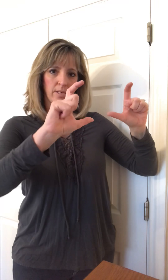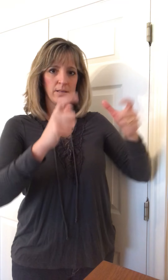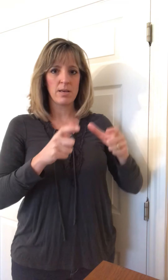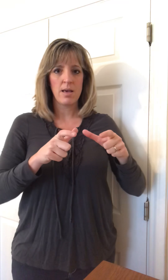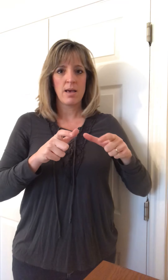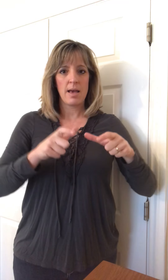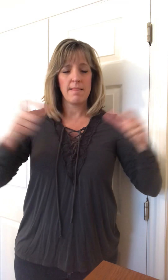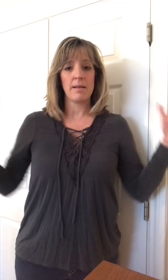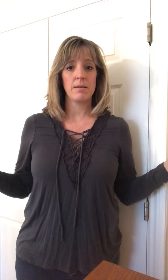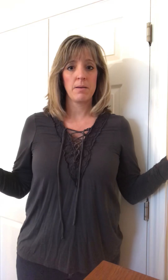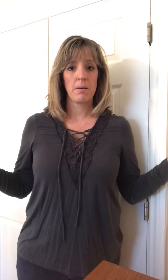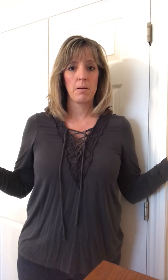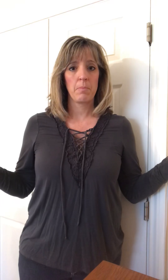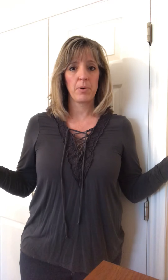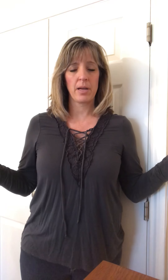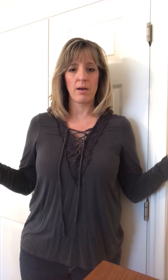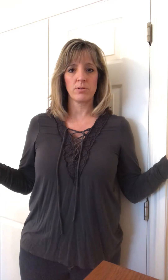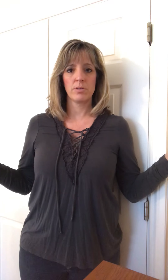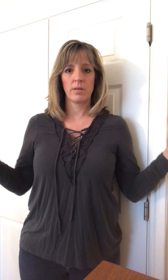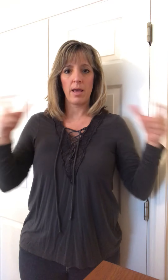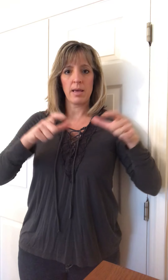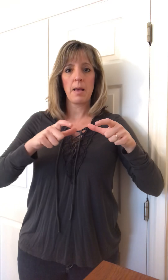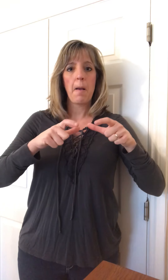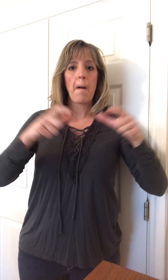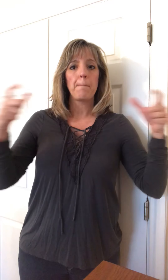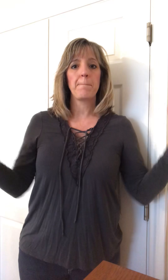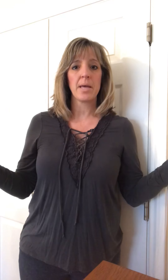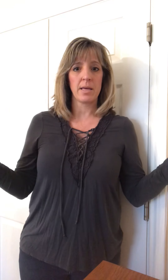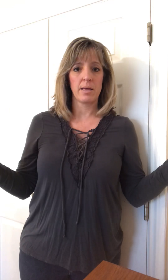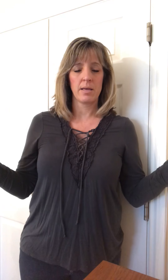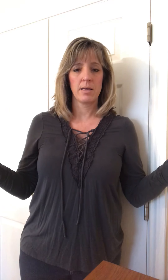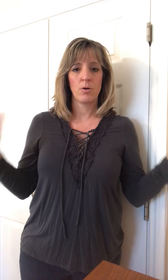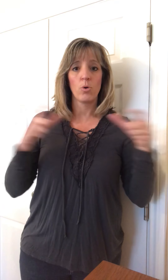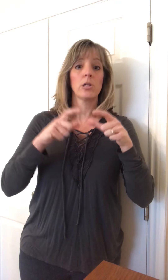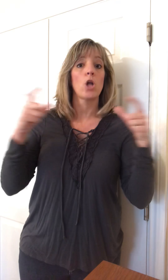see? And then bring it out, okay? Big or